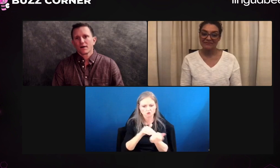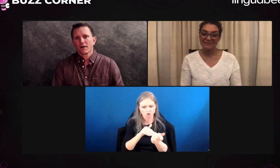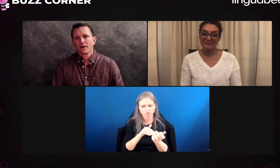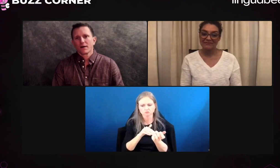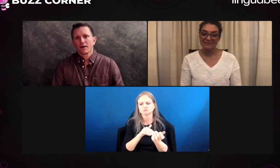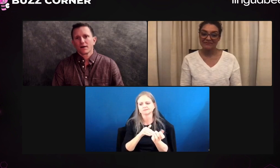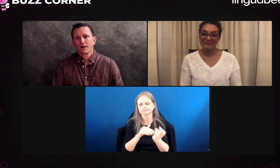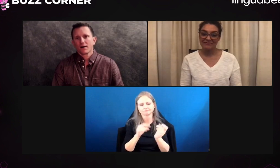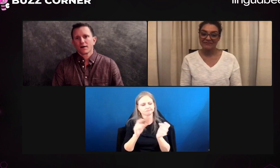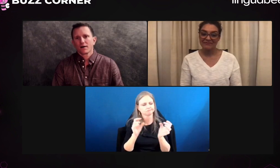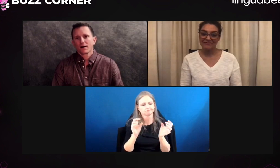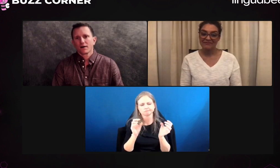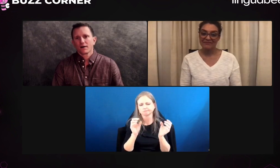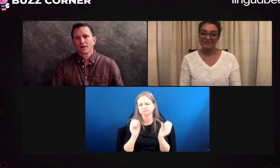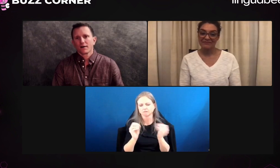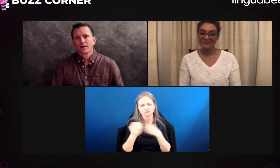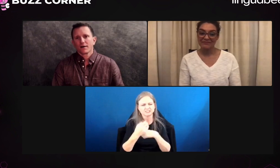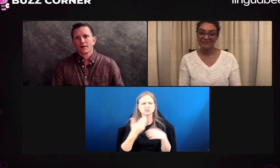years back.